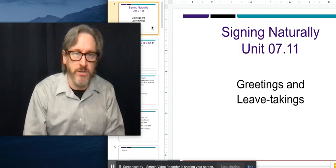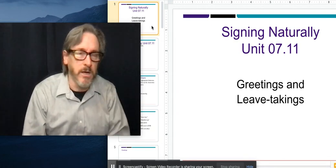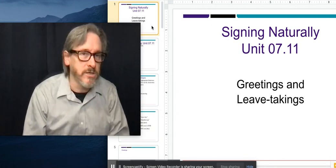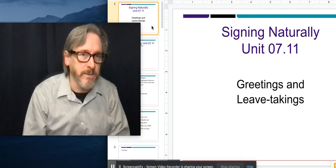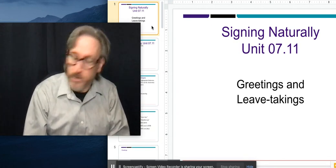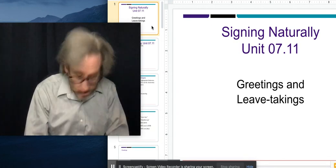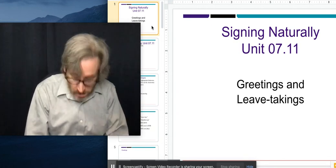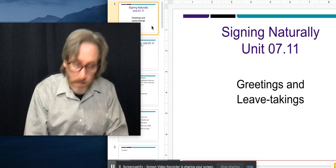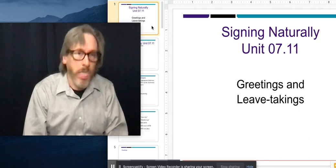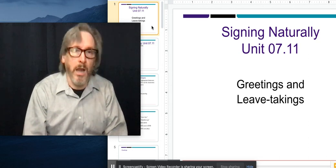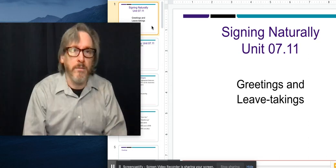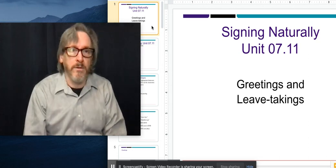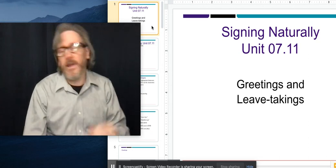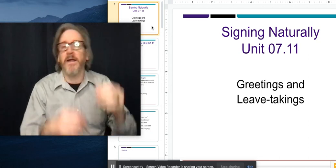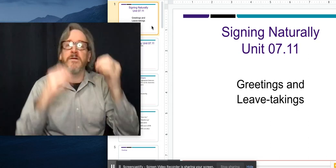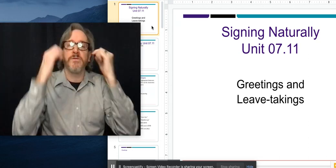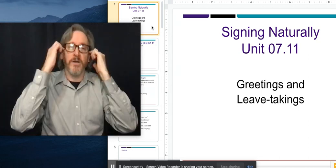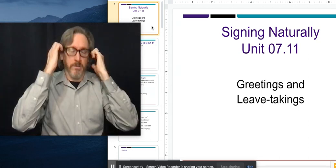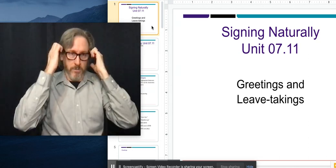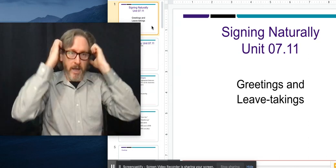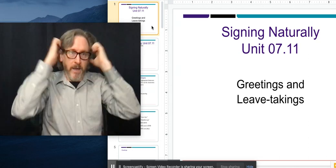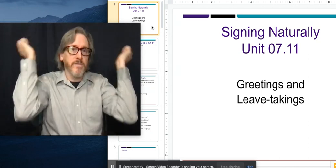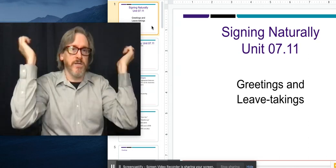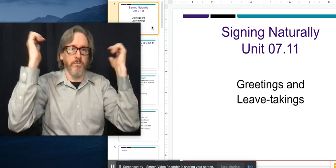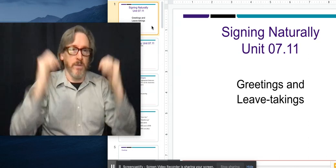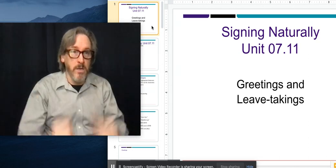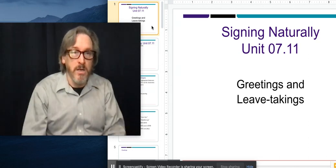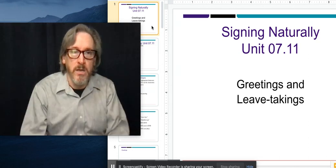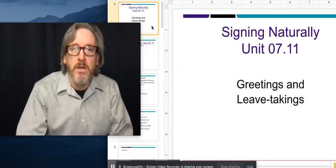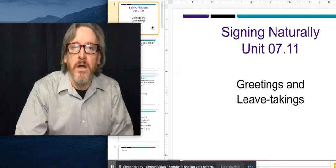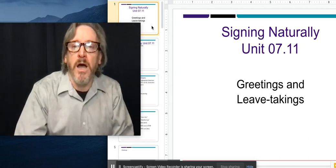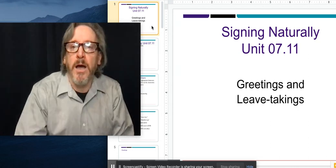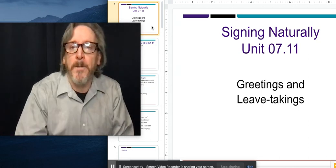this chapter. Oh, okay, so